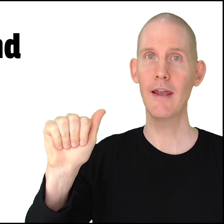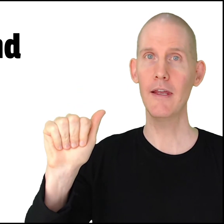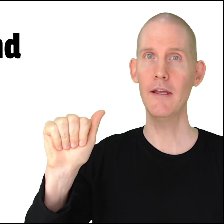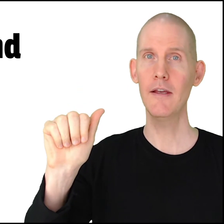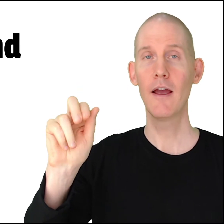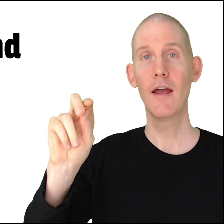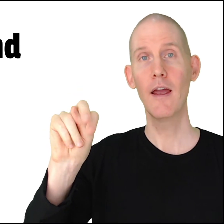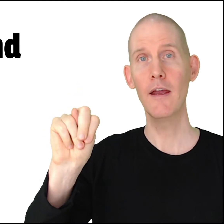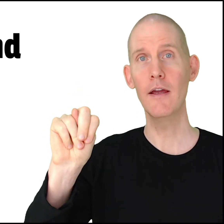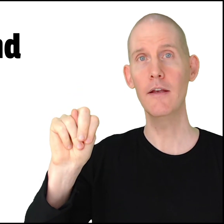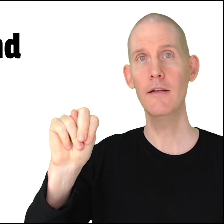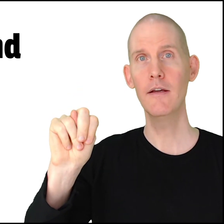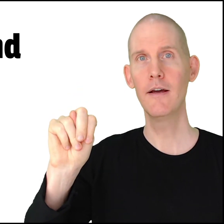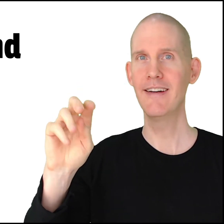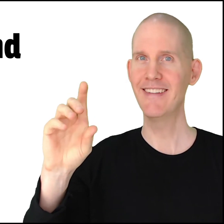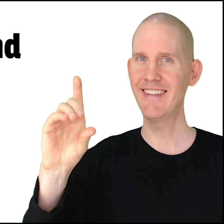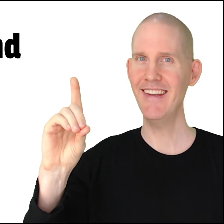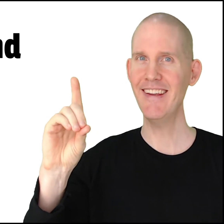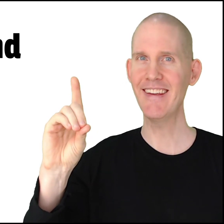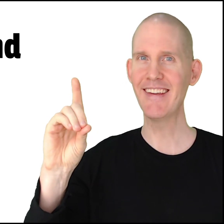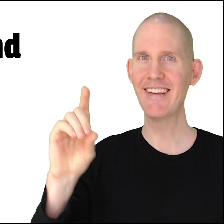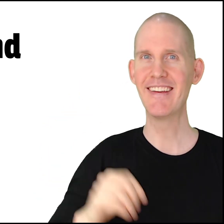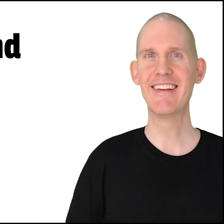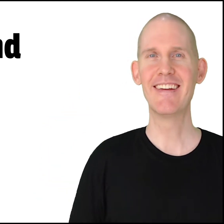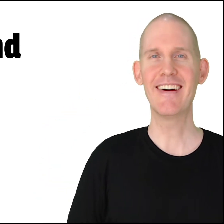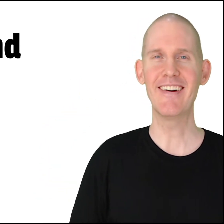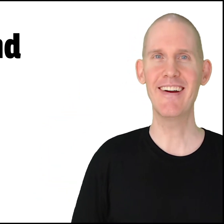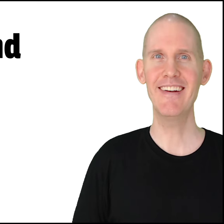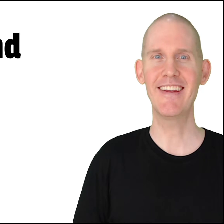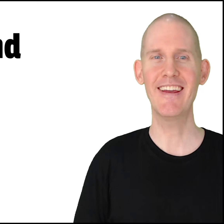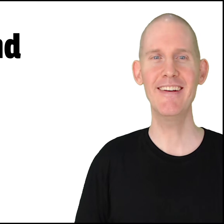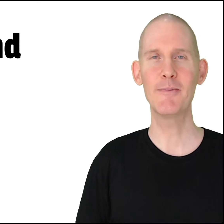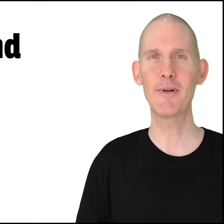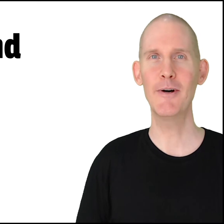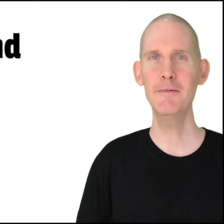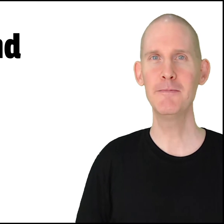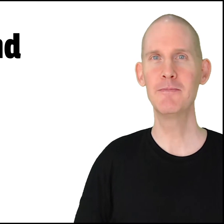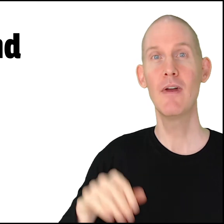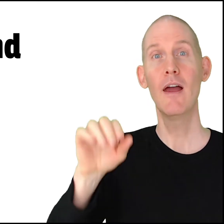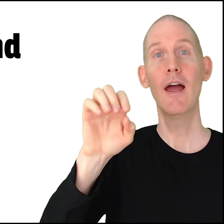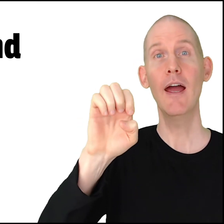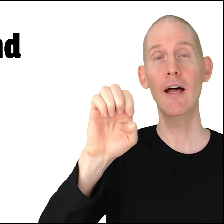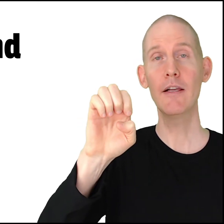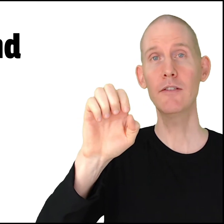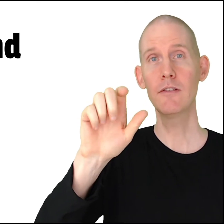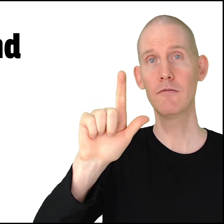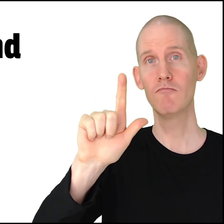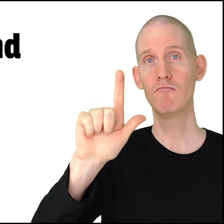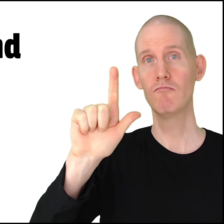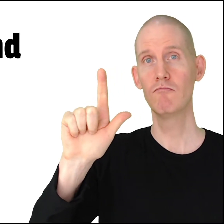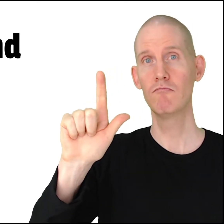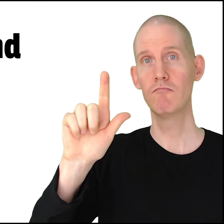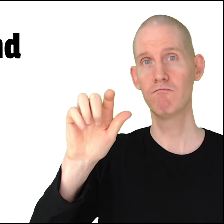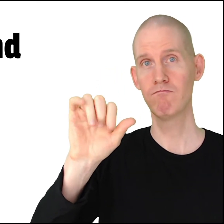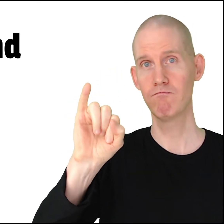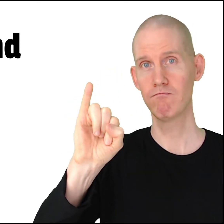A, N, D. All right, again, here we go. Ellis